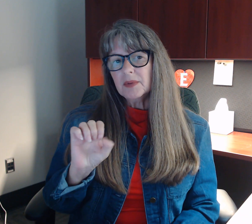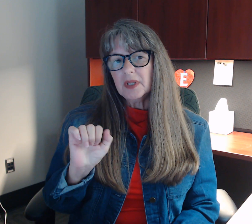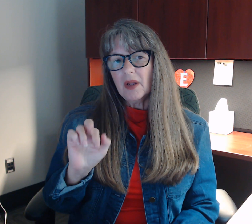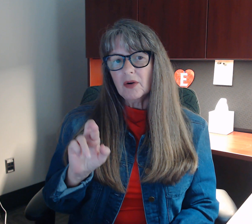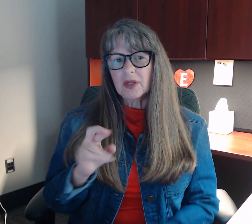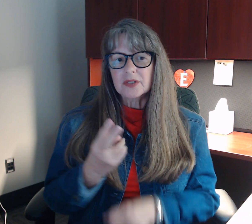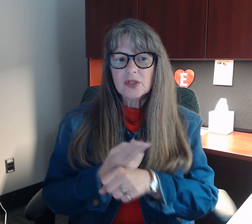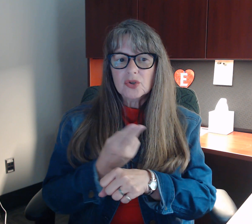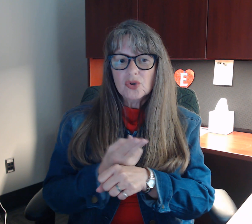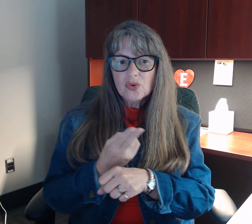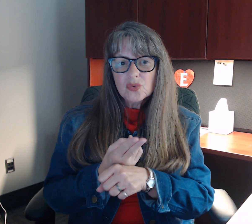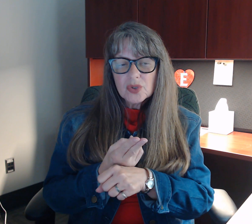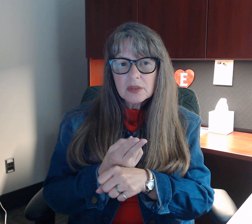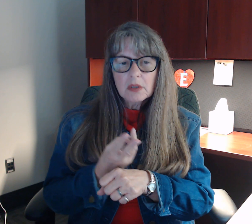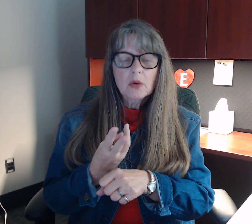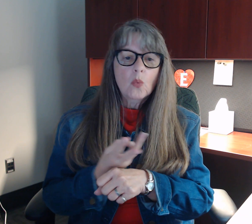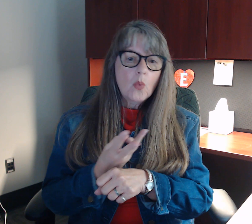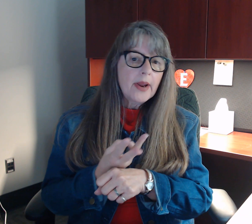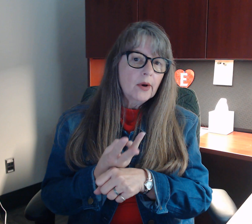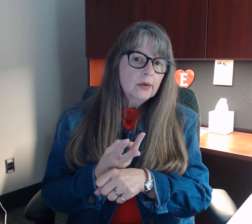W-A-R, because this is use, wear